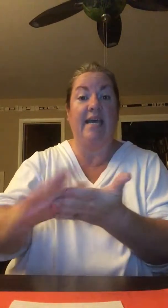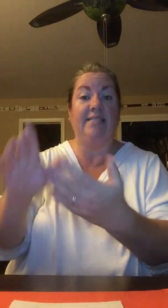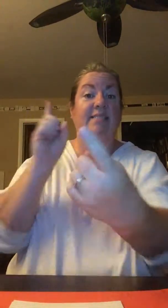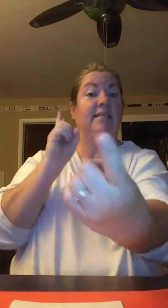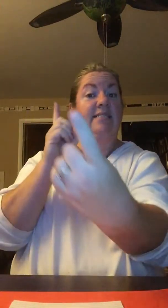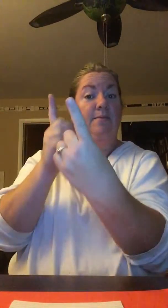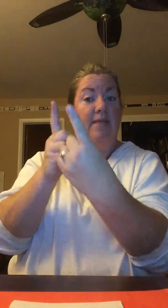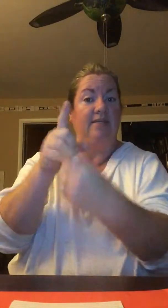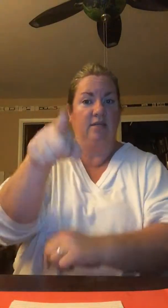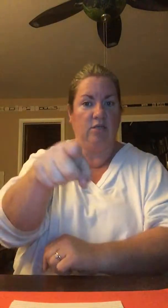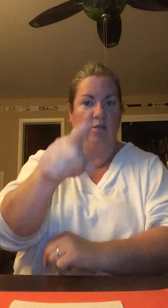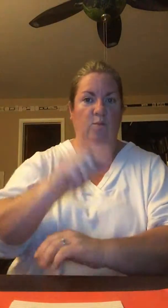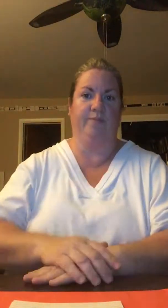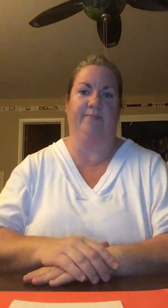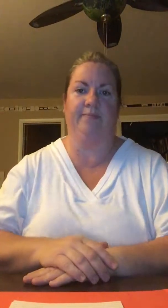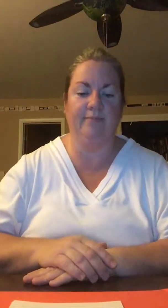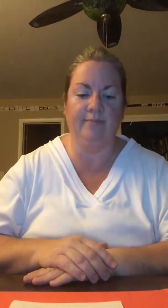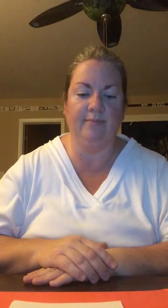Nice to meet you.